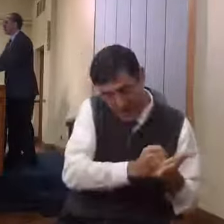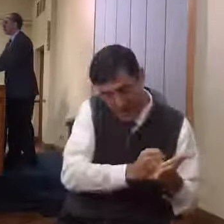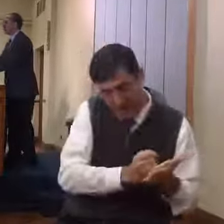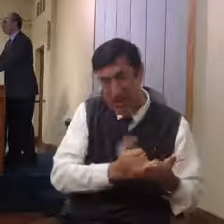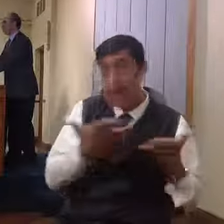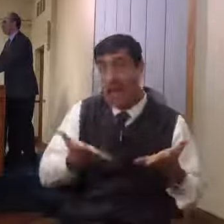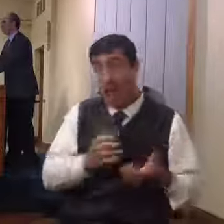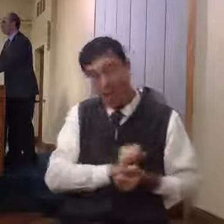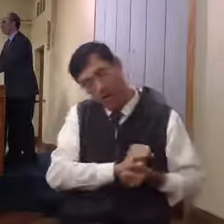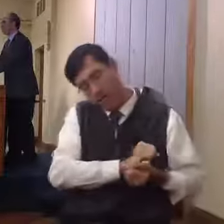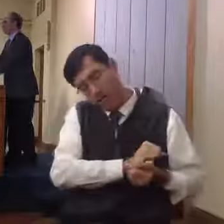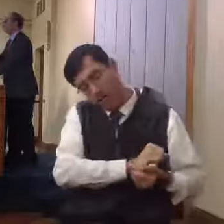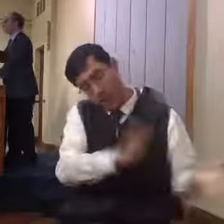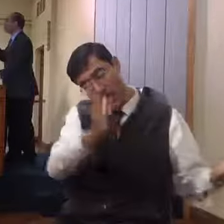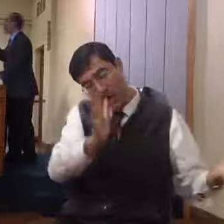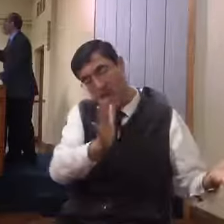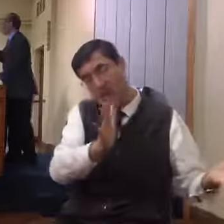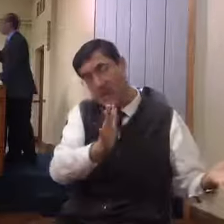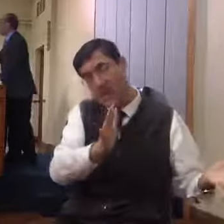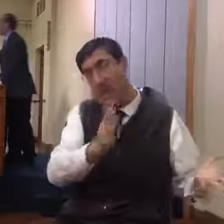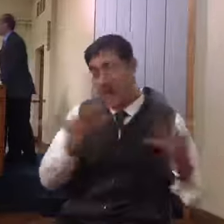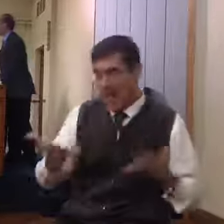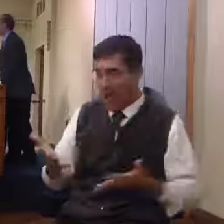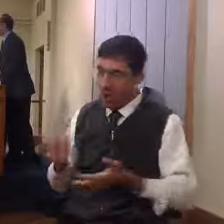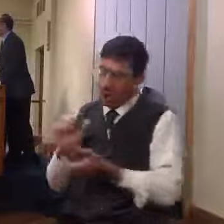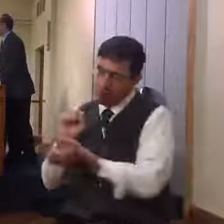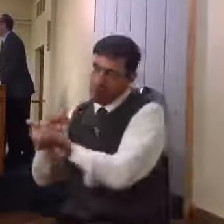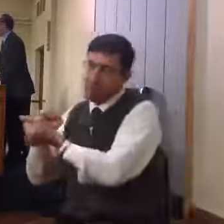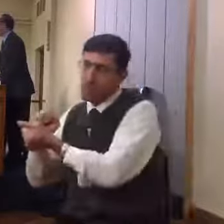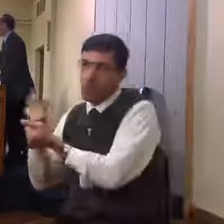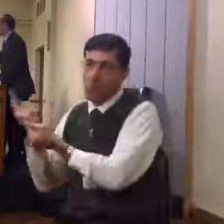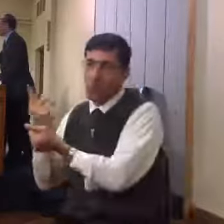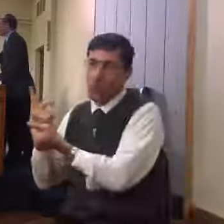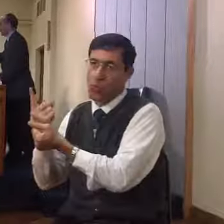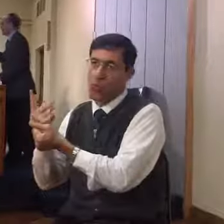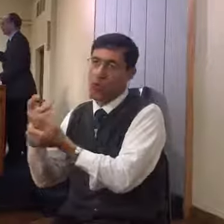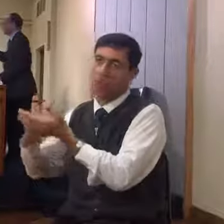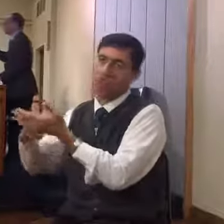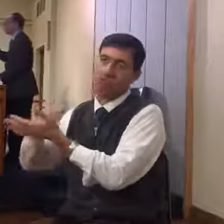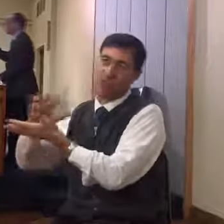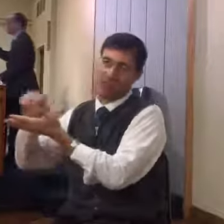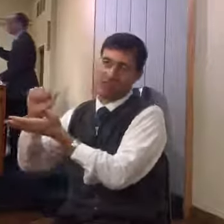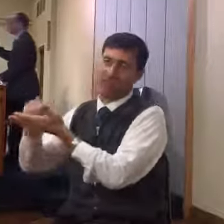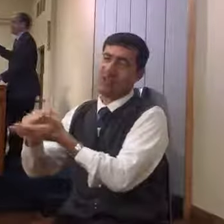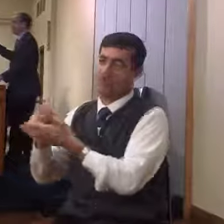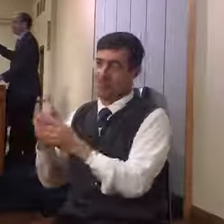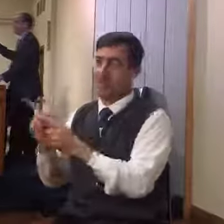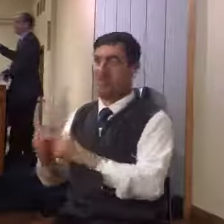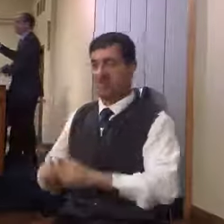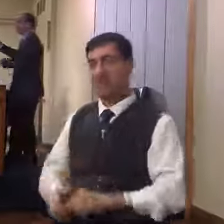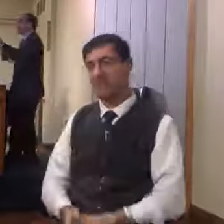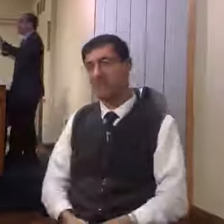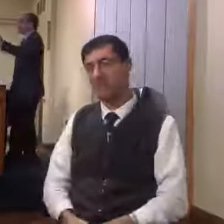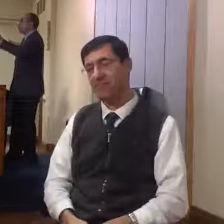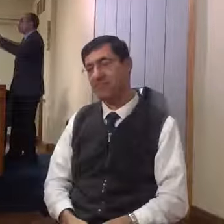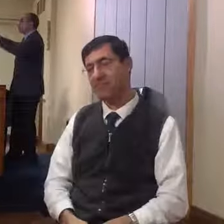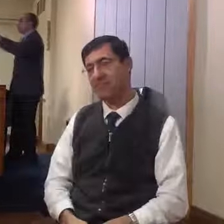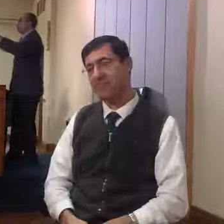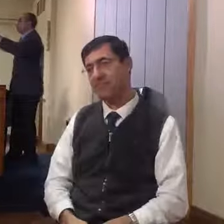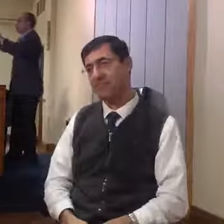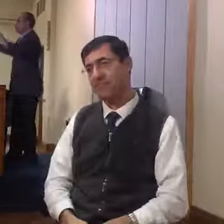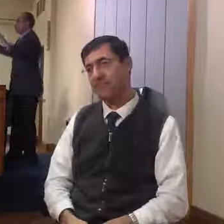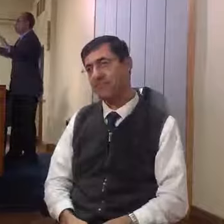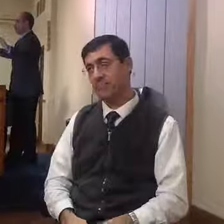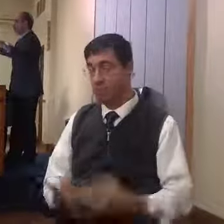the end, Peter gives us 4 practical commandments. And the first one, he says we have to honor